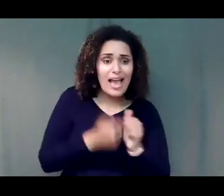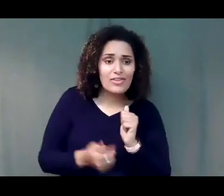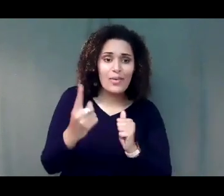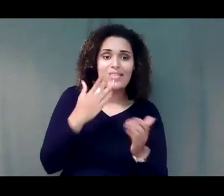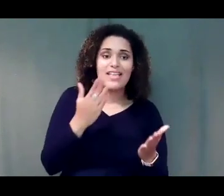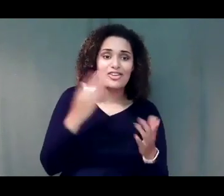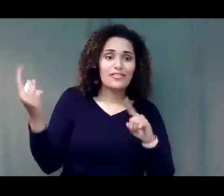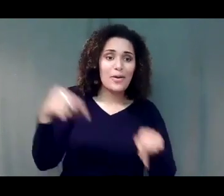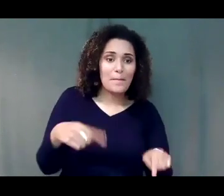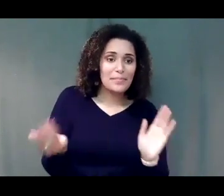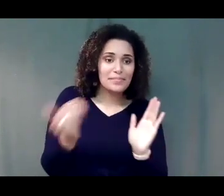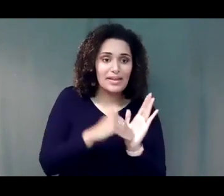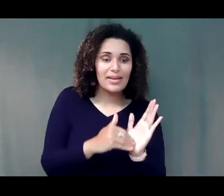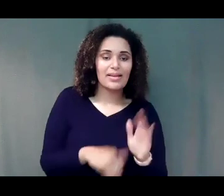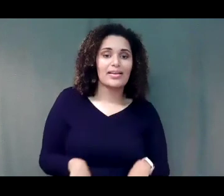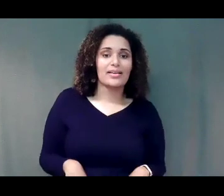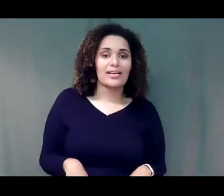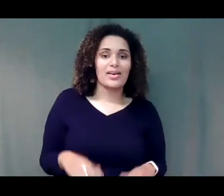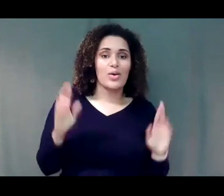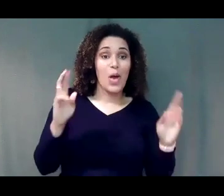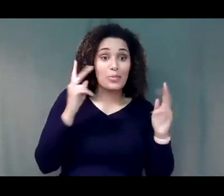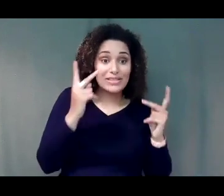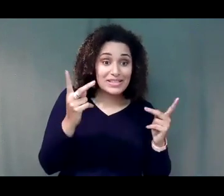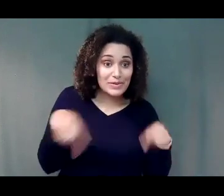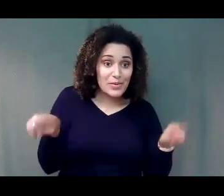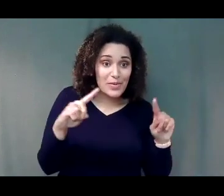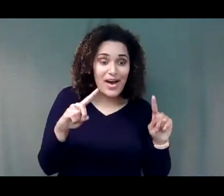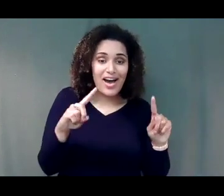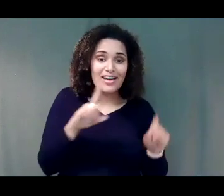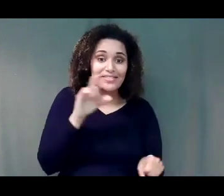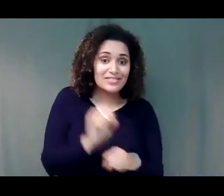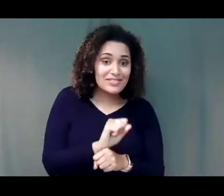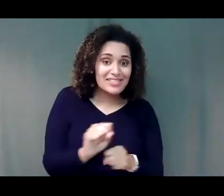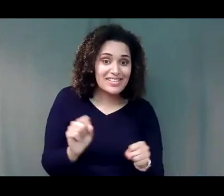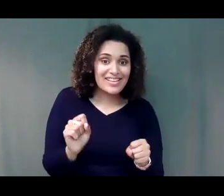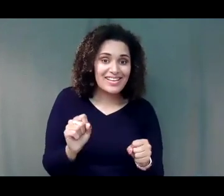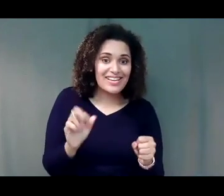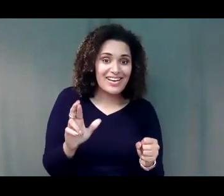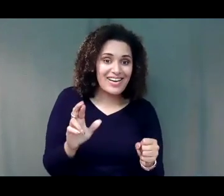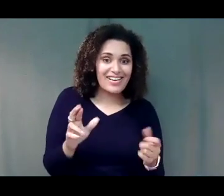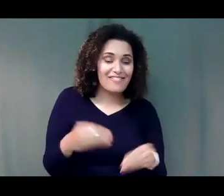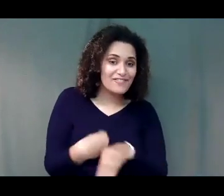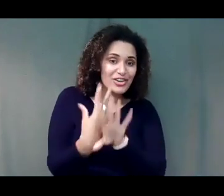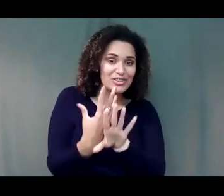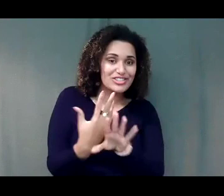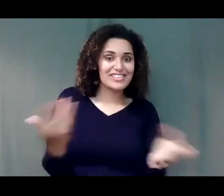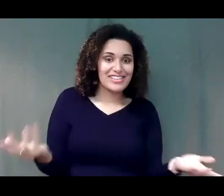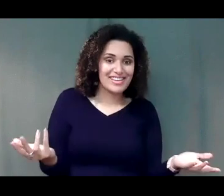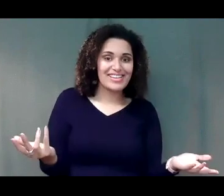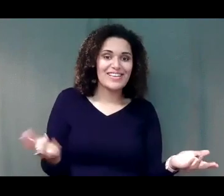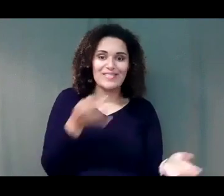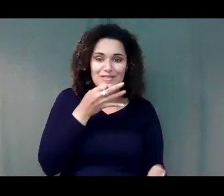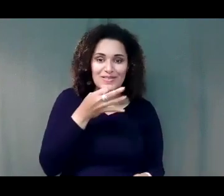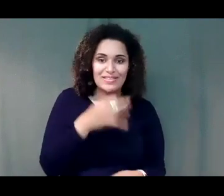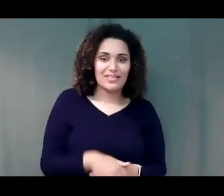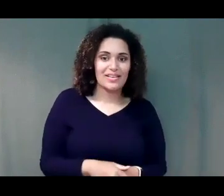tuning in again. And we hope we'll see you all for real or virtually or in some form or another soon. And